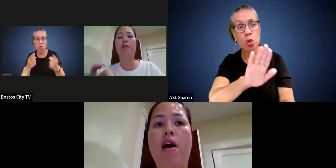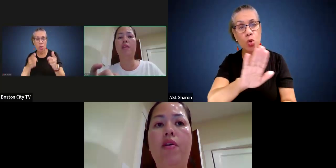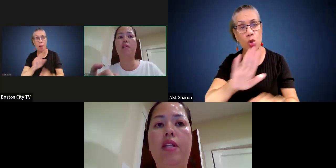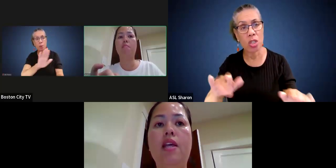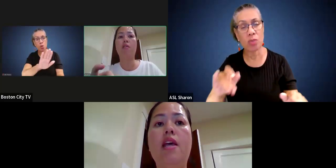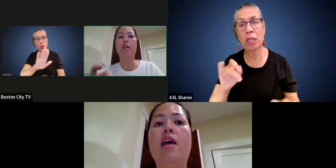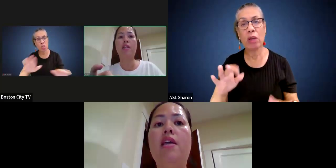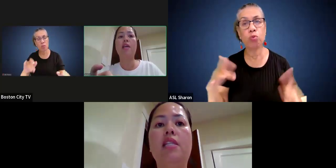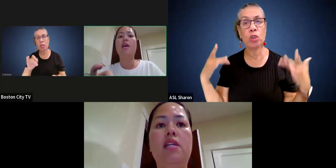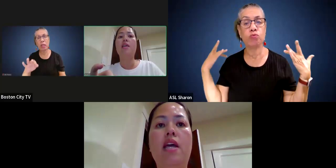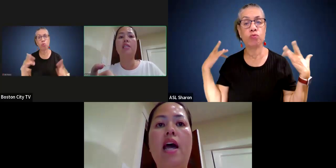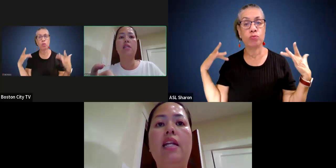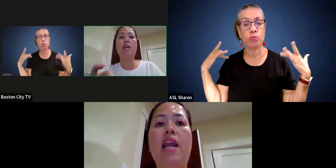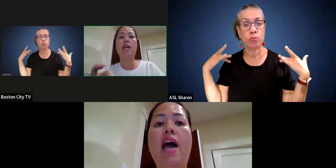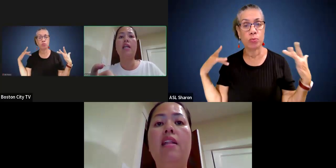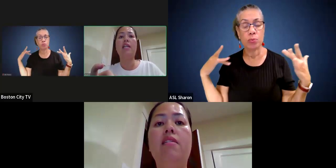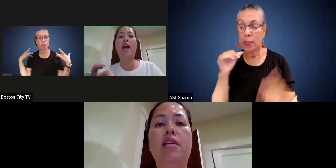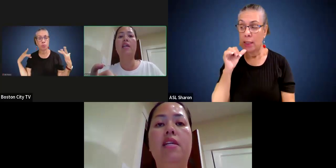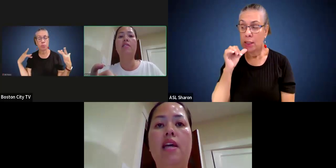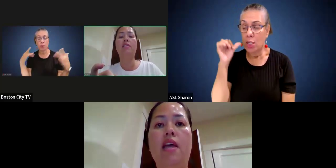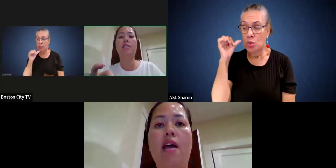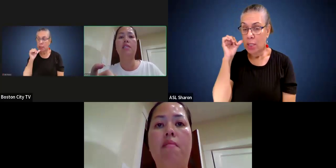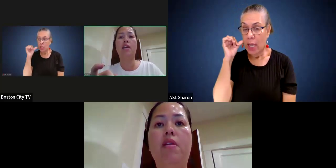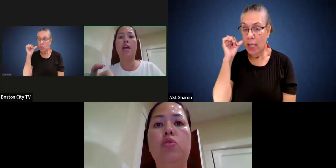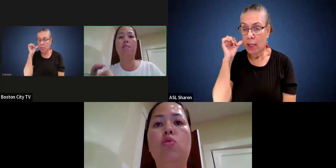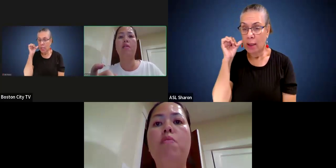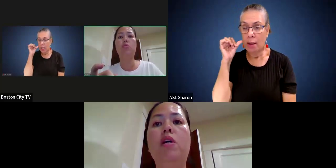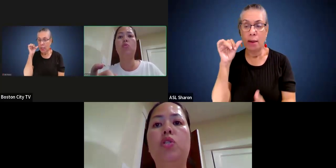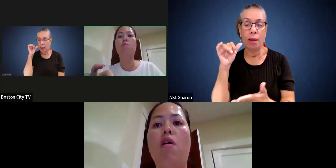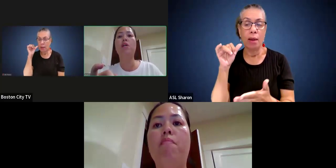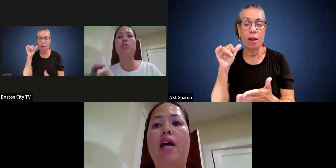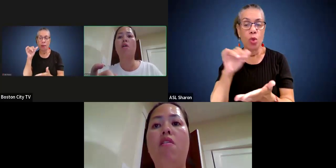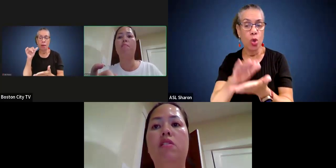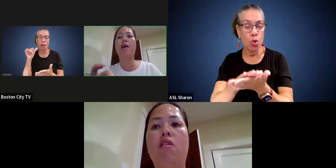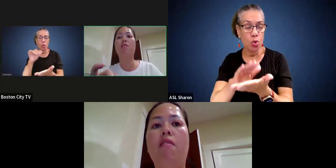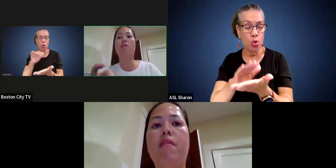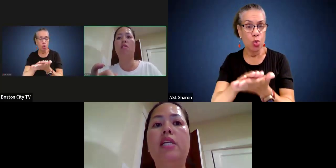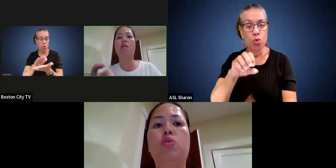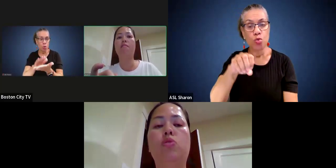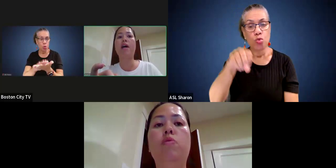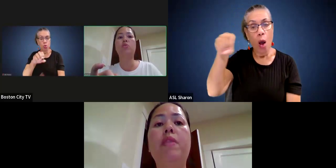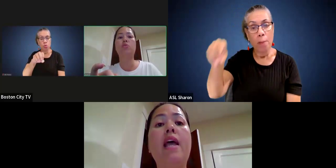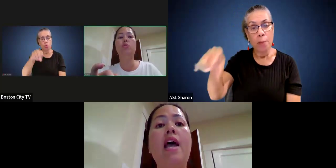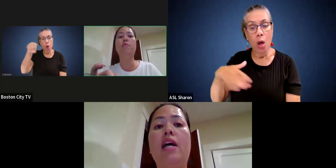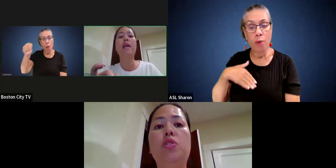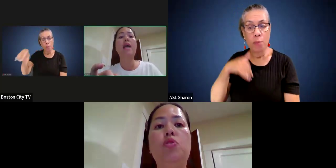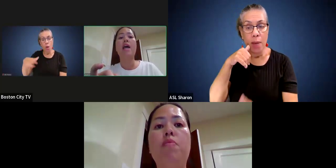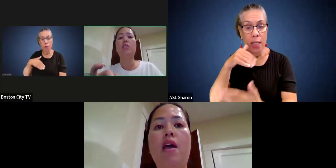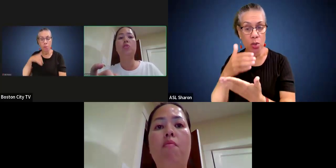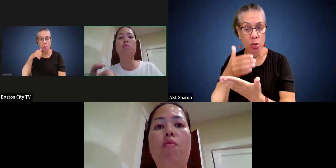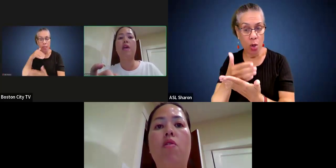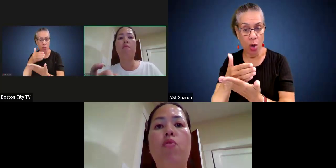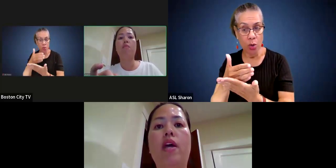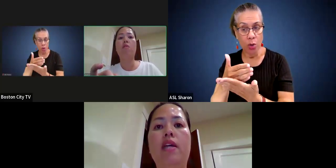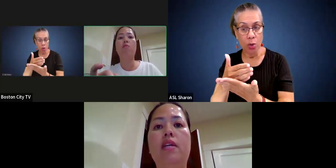anything about it. Yesterday at 9:36 a.m., the school bus dropped my daughter off at school. At 2